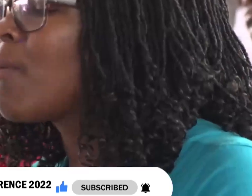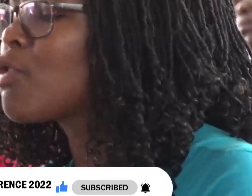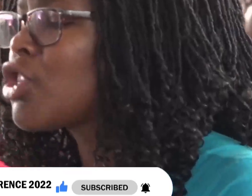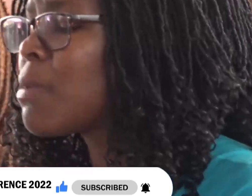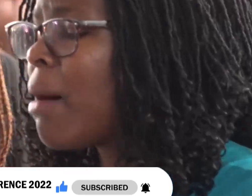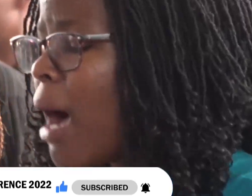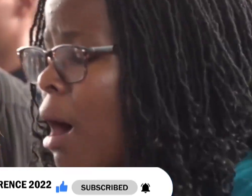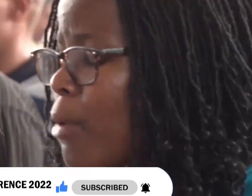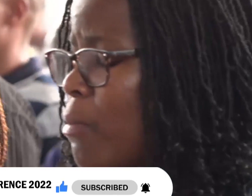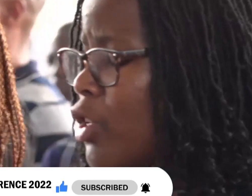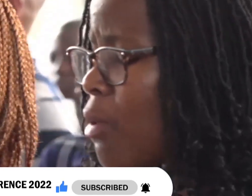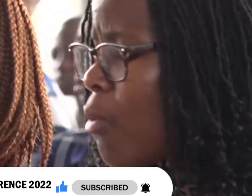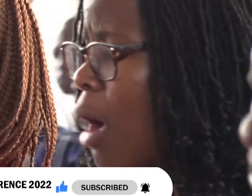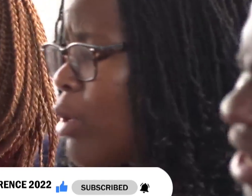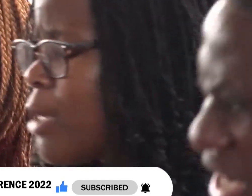gano